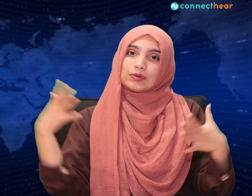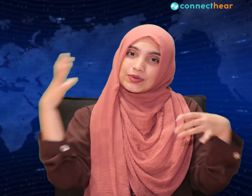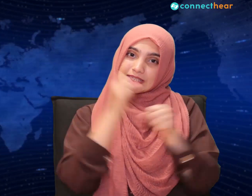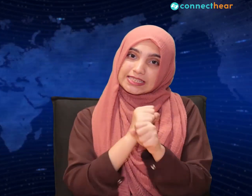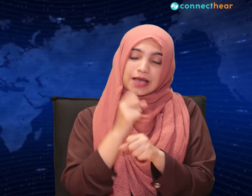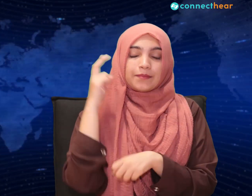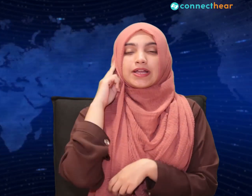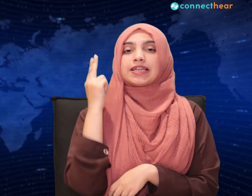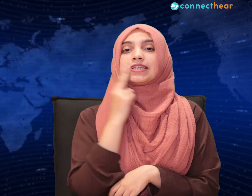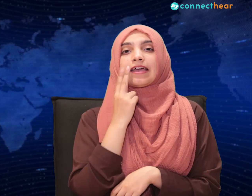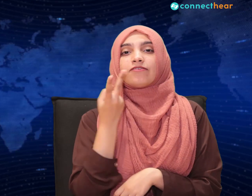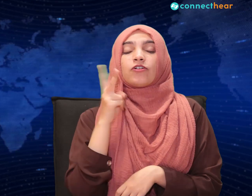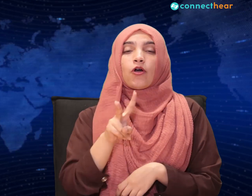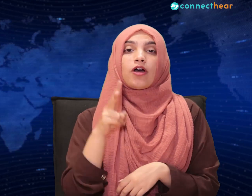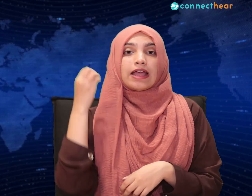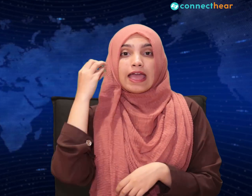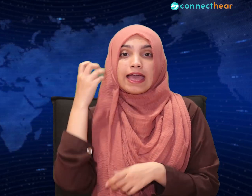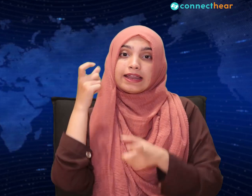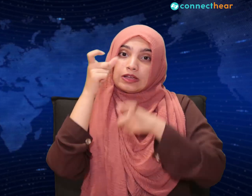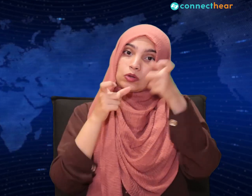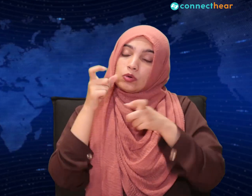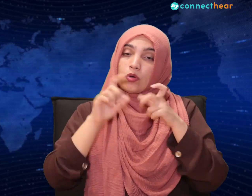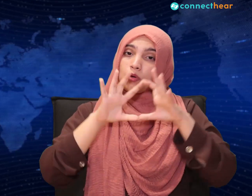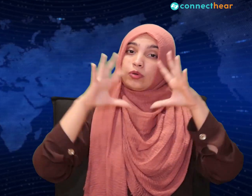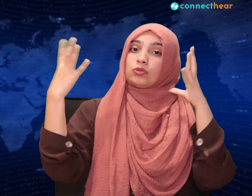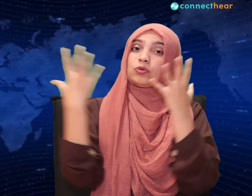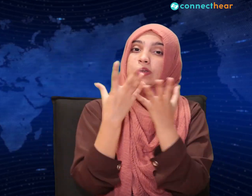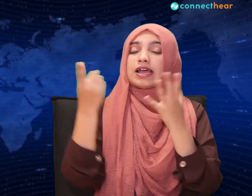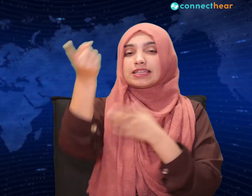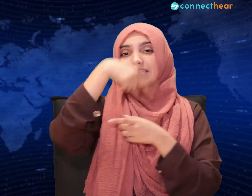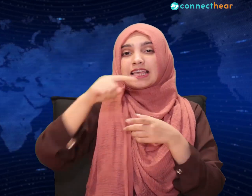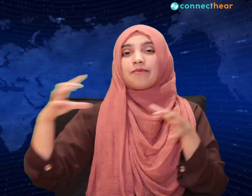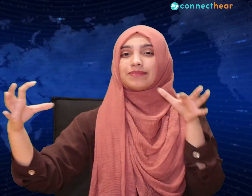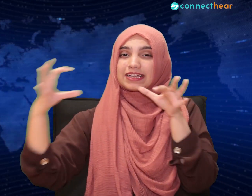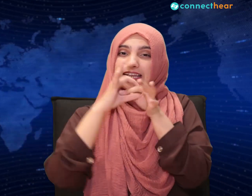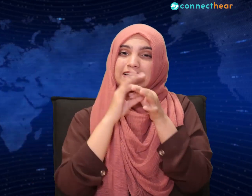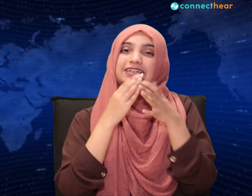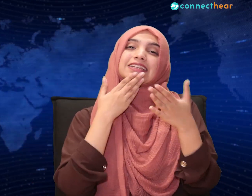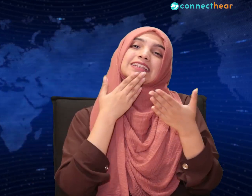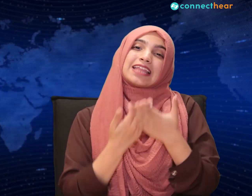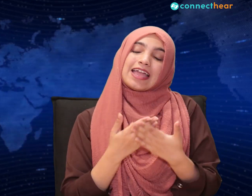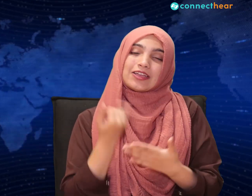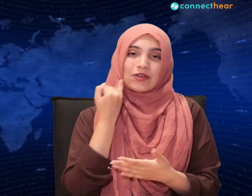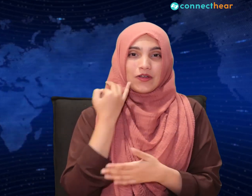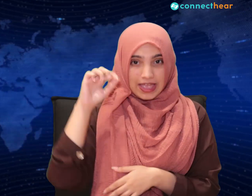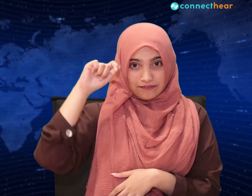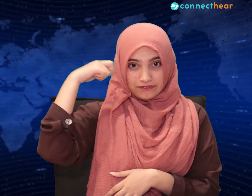Thank you to all the deaf and hearing people around the world for connecting with us. If you enjoy